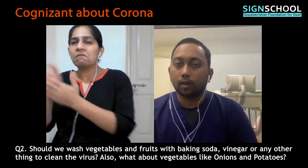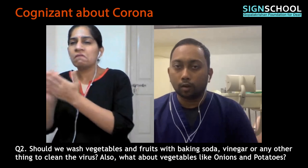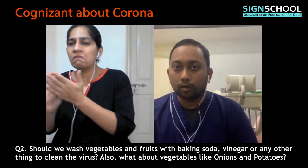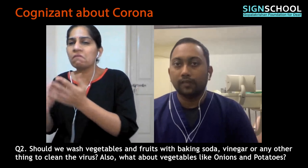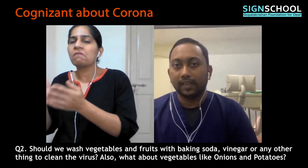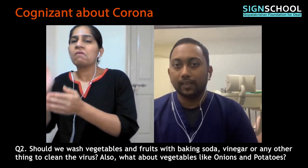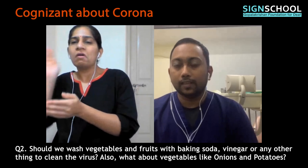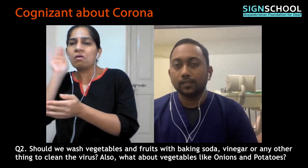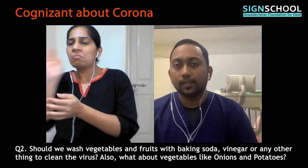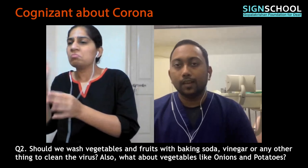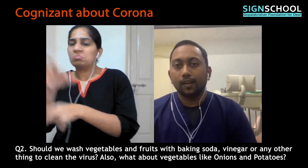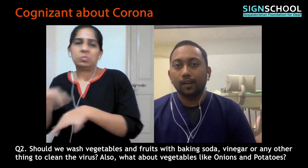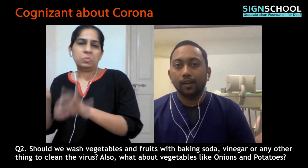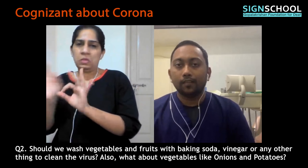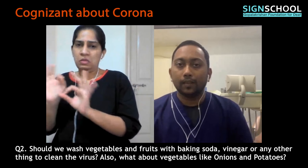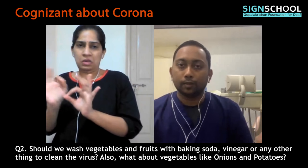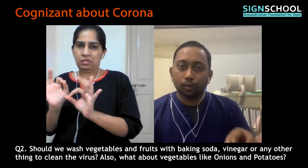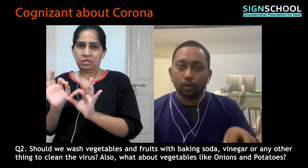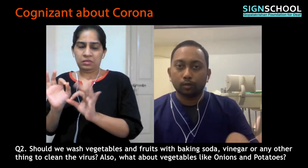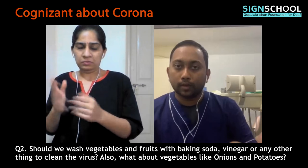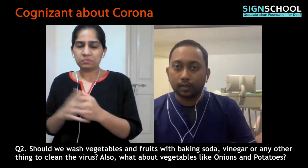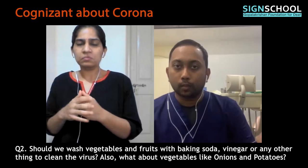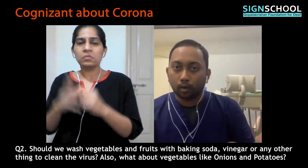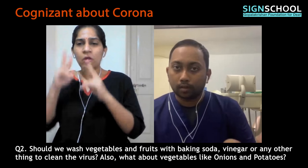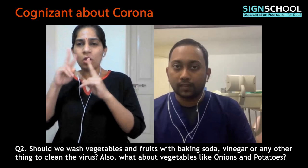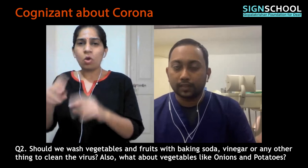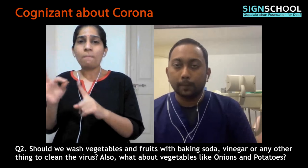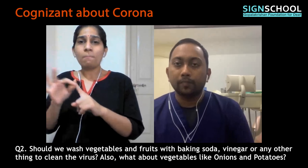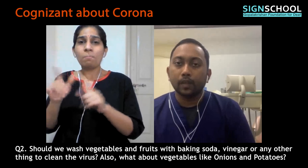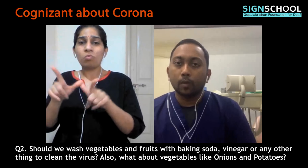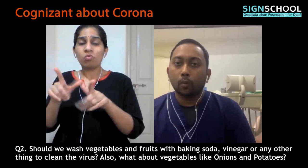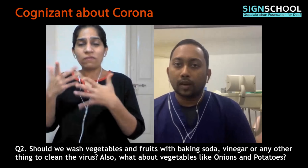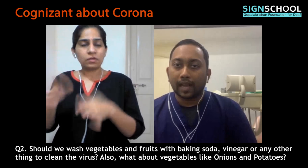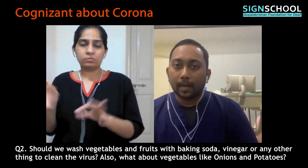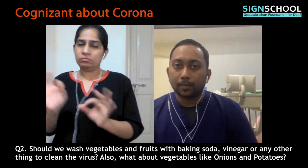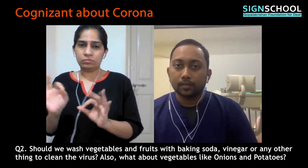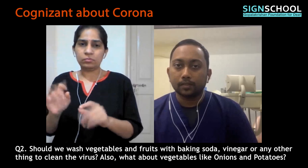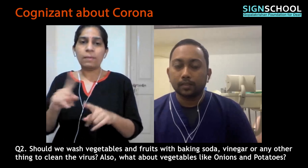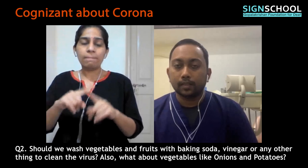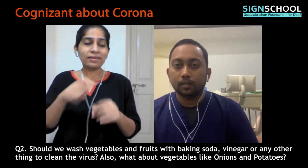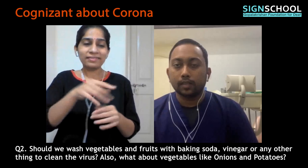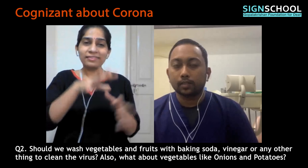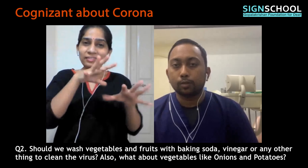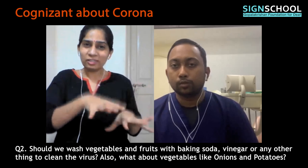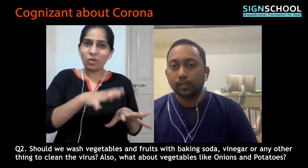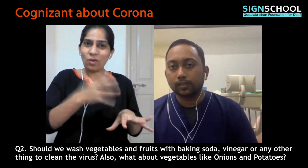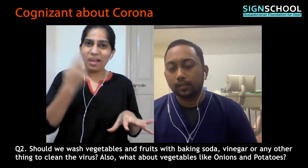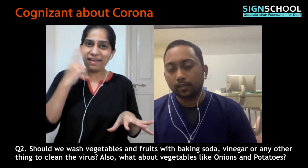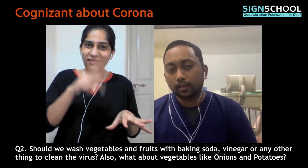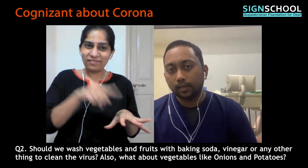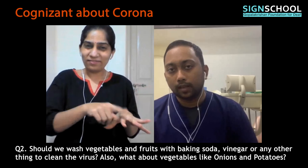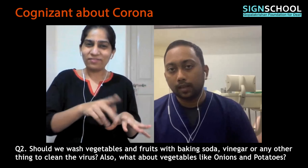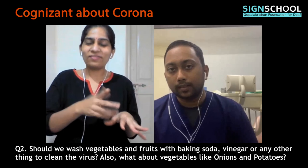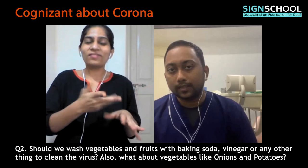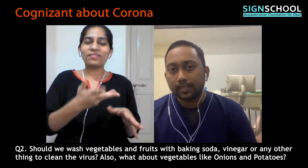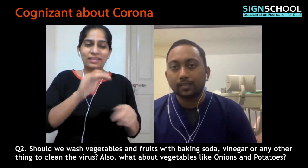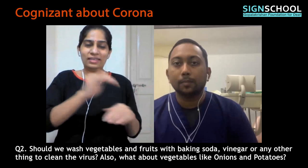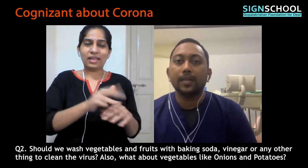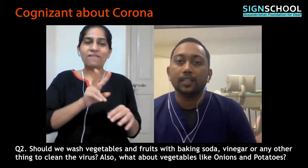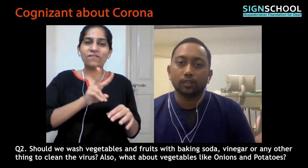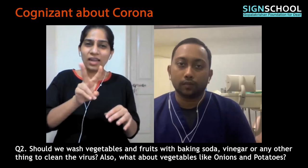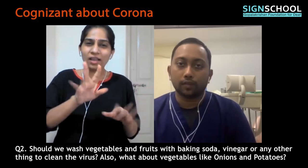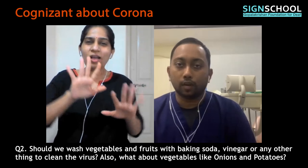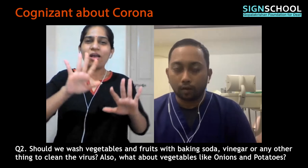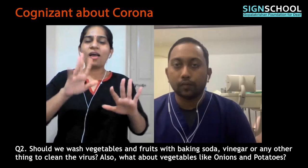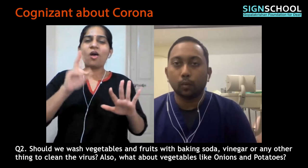soda or vinegar is when you soak it in the water with them, what happens is it does two things. It changes